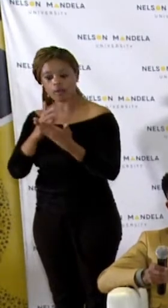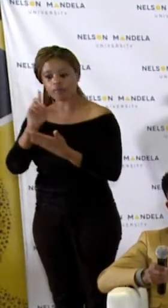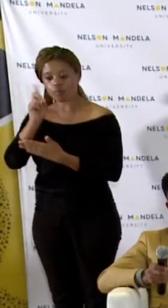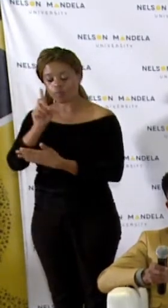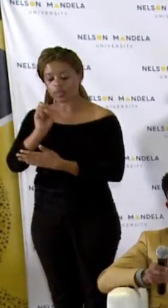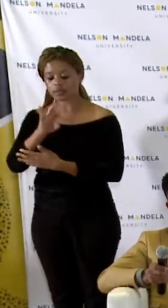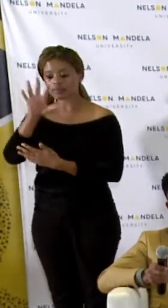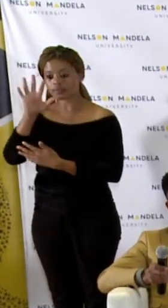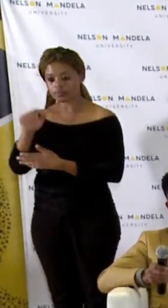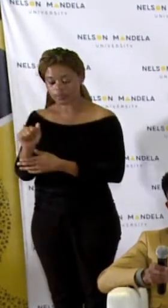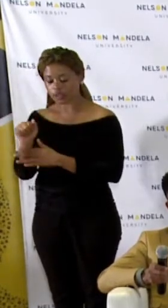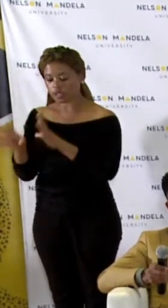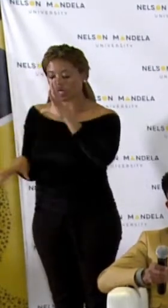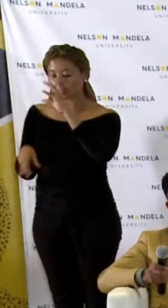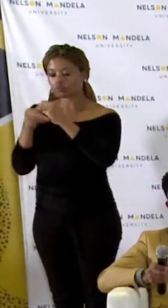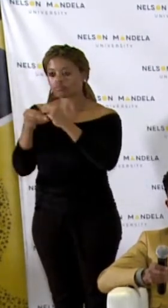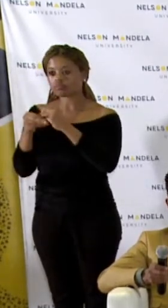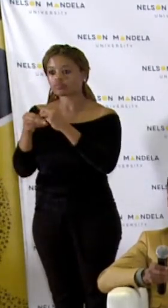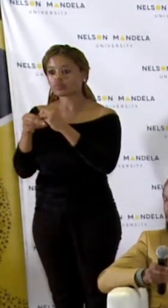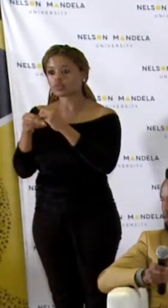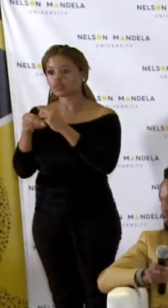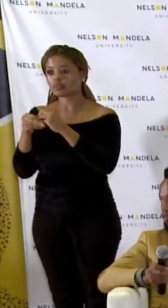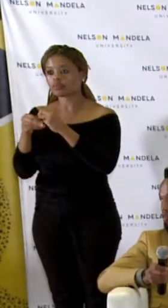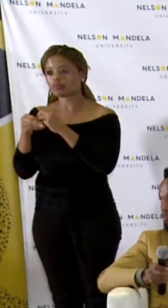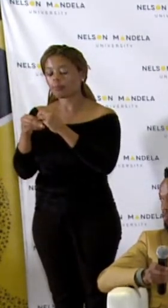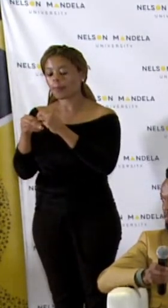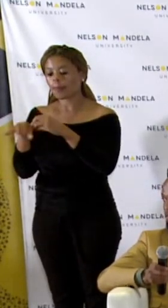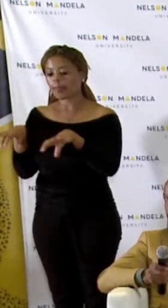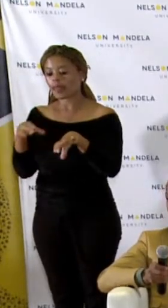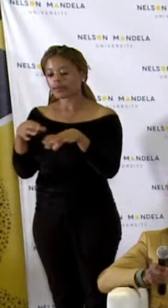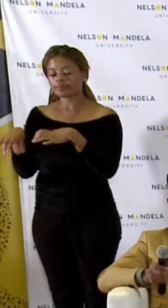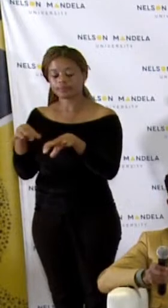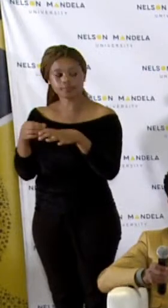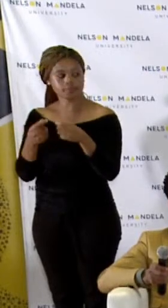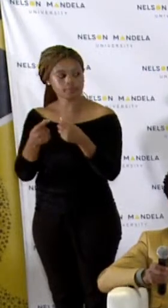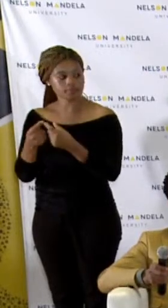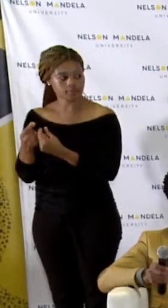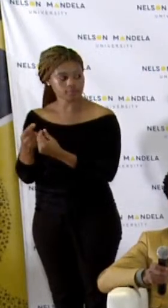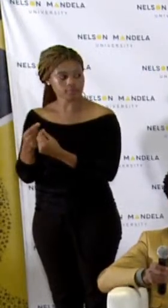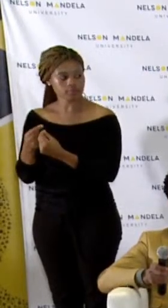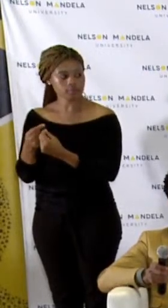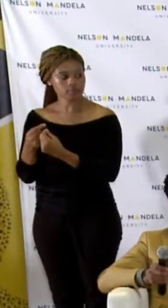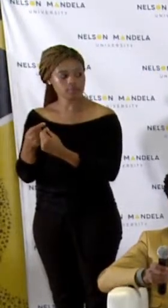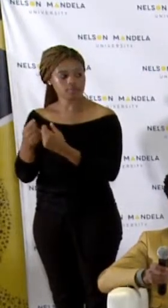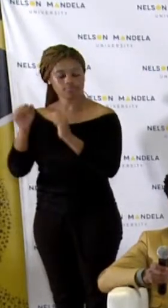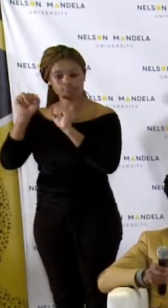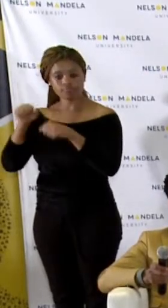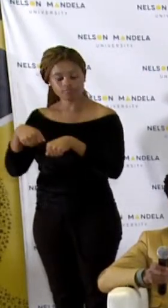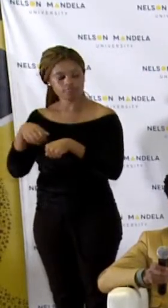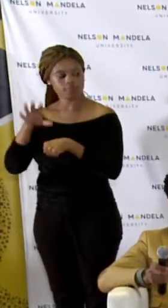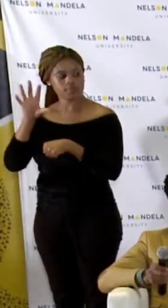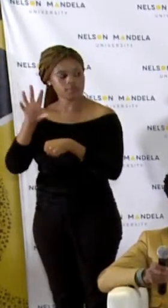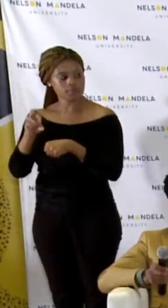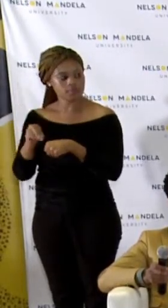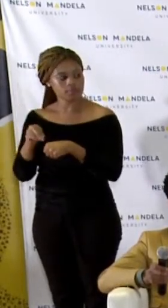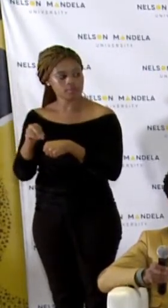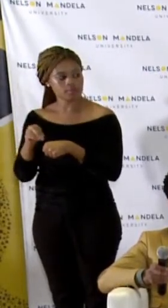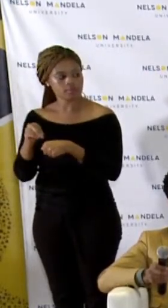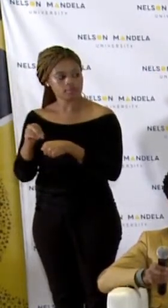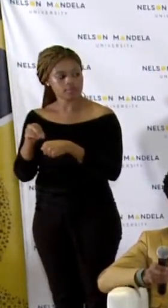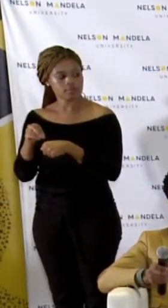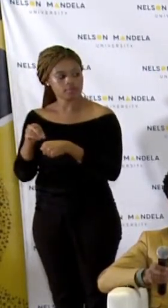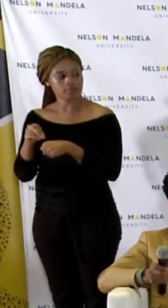SA's total economic activity was for that year. And so even though there is a discussion